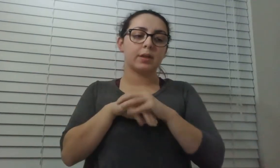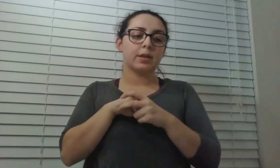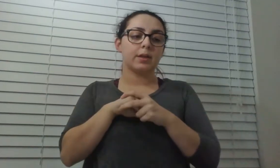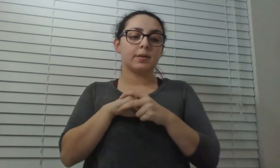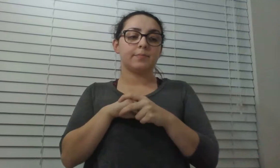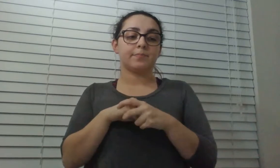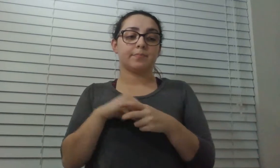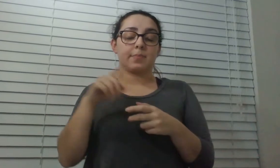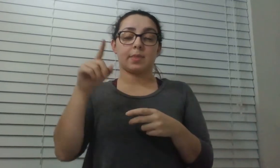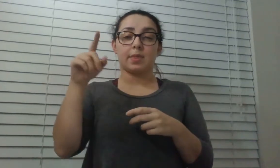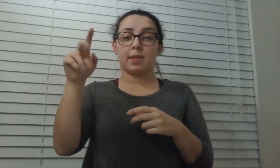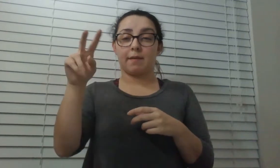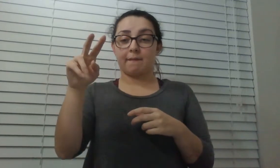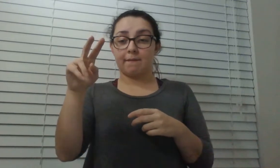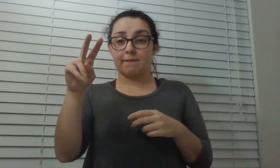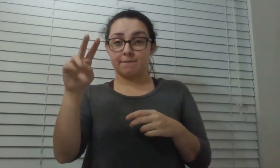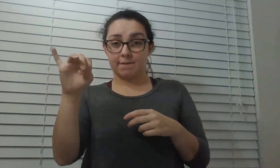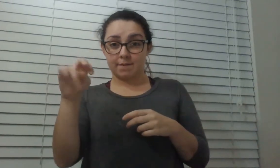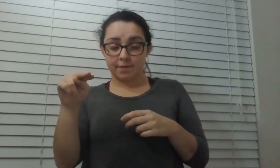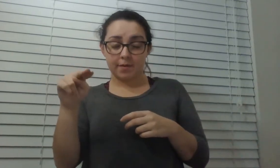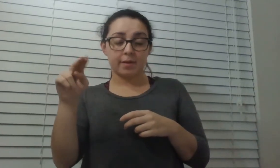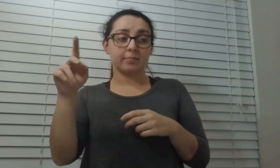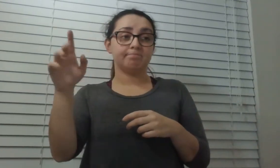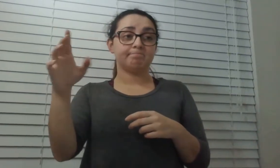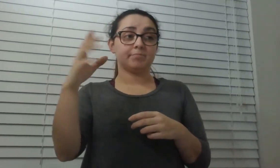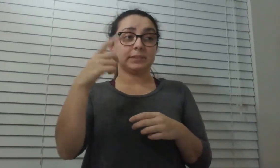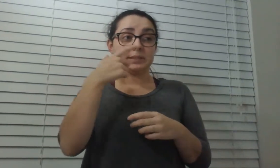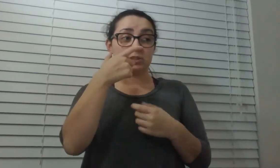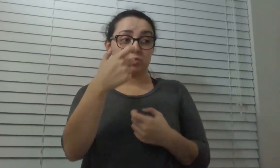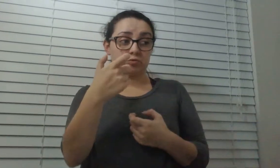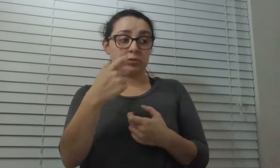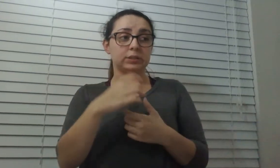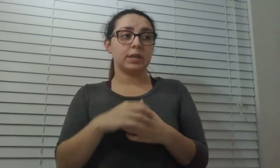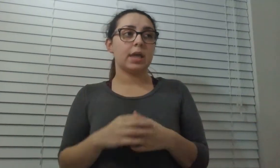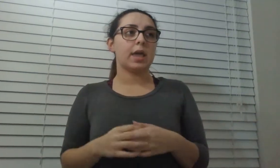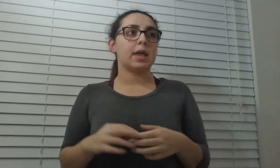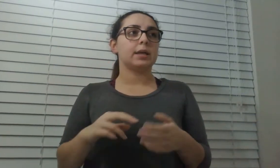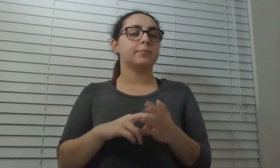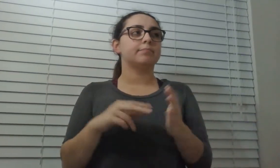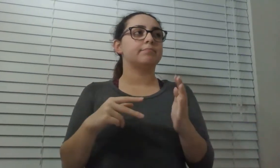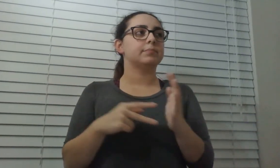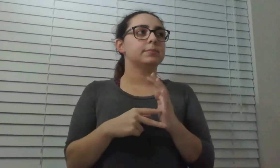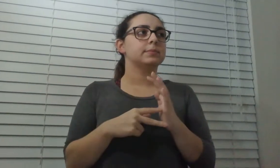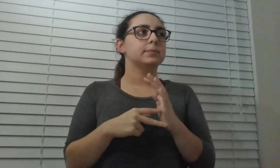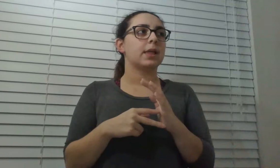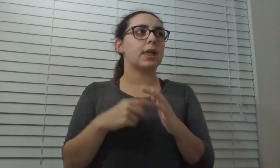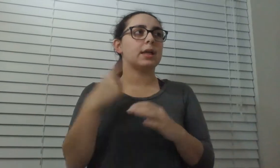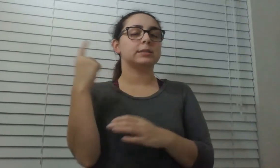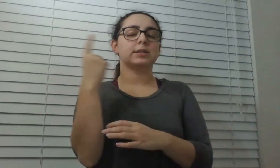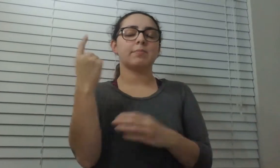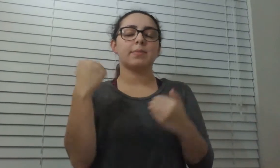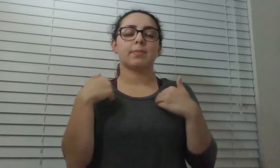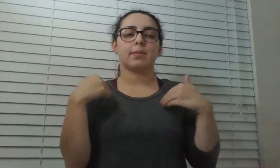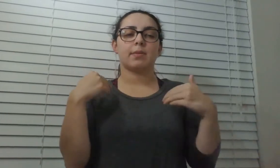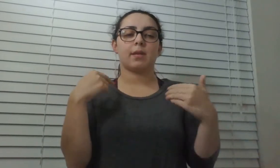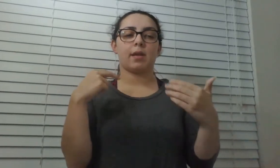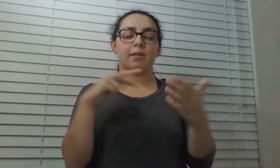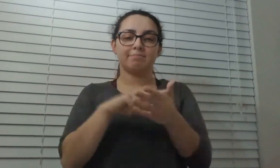things that sort of have accidentally gotten meaning. For Vin, even if you have a little scrap of something that's gone to the moon and back. It's